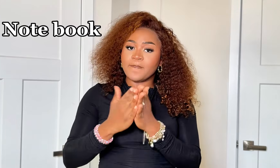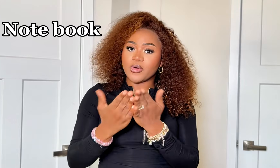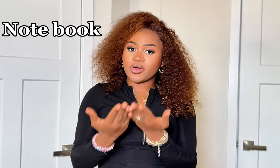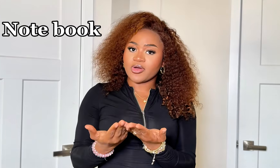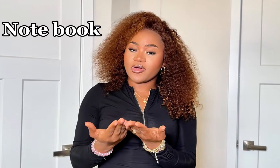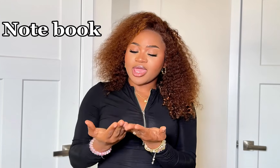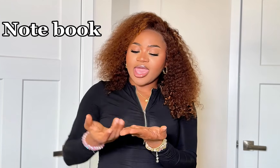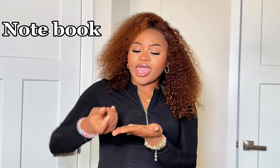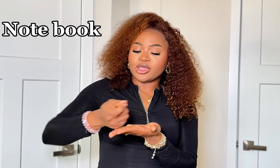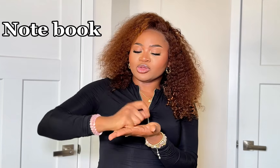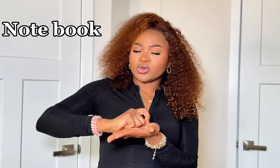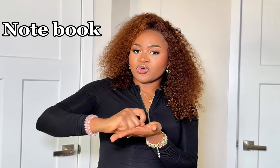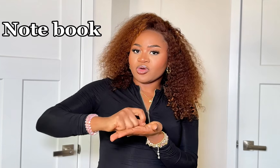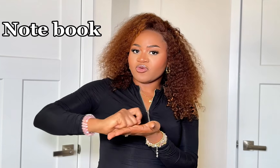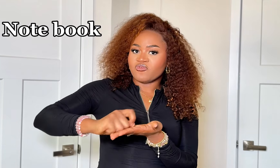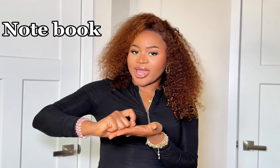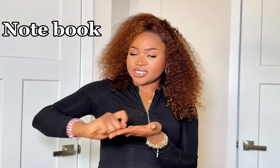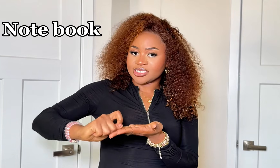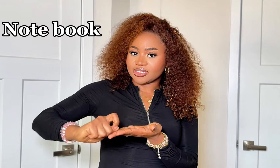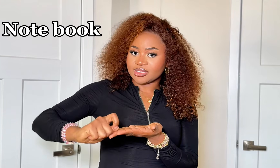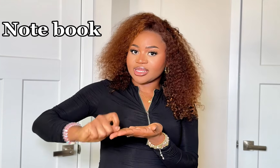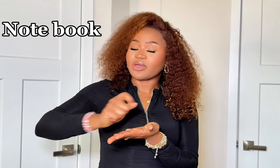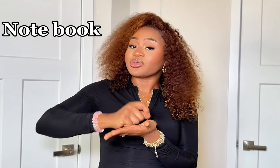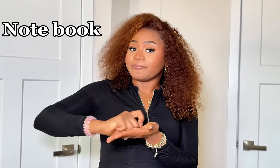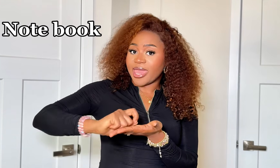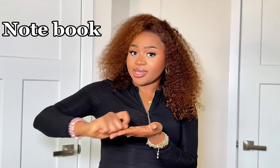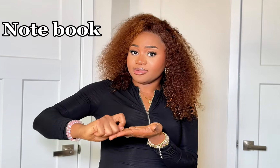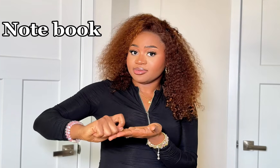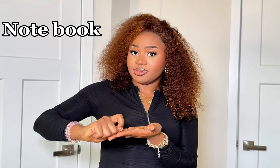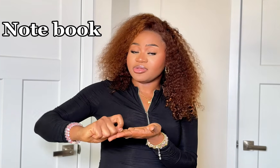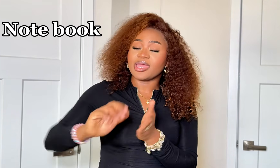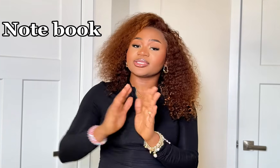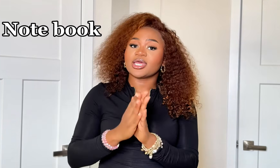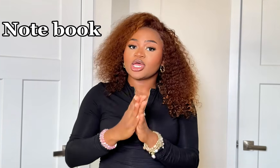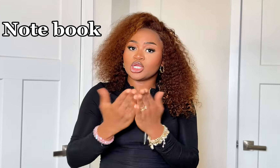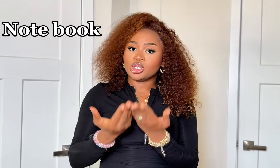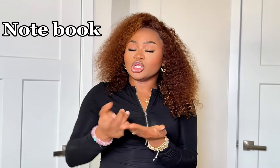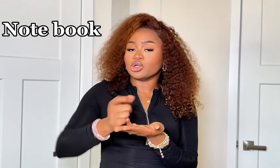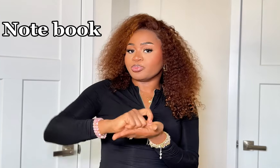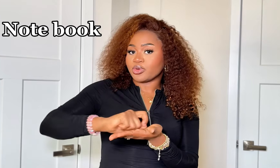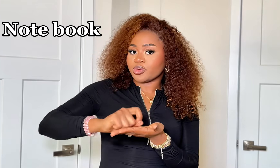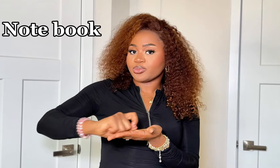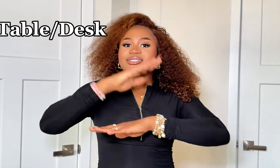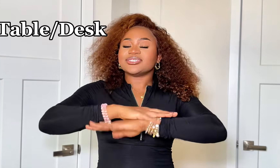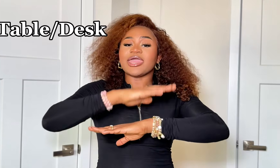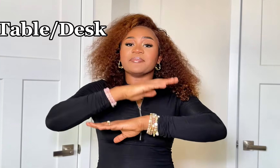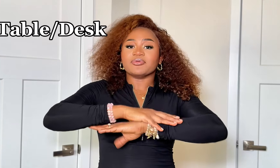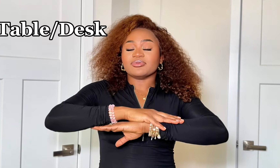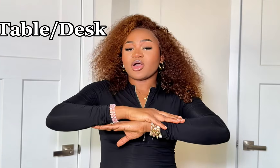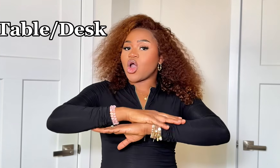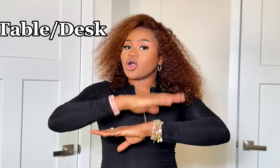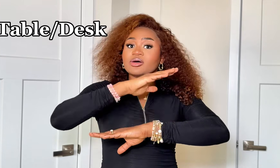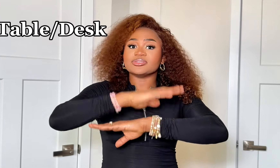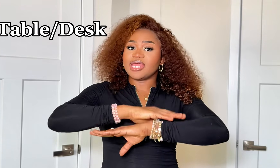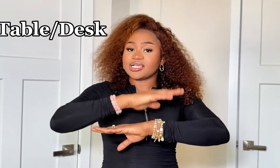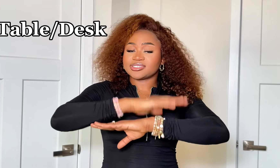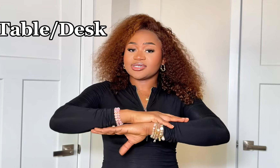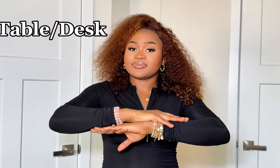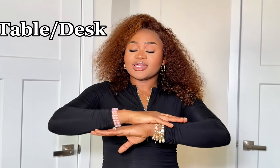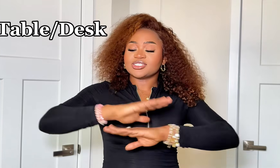book and you do writing, like with a pen, right? Notebook. Table or desk. So